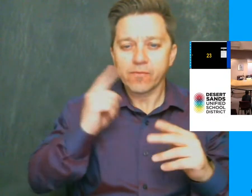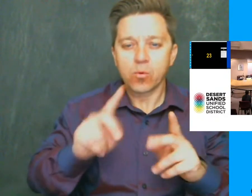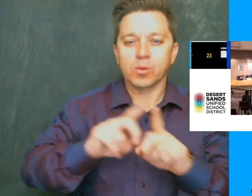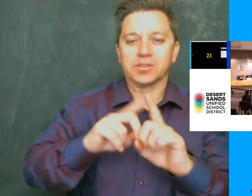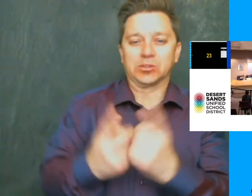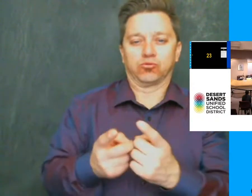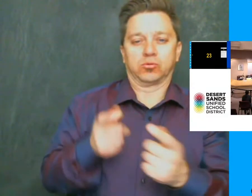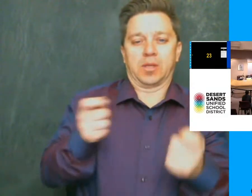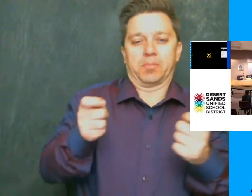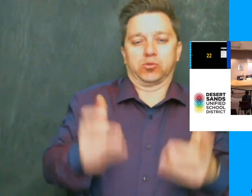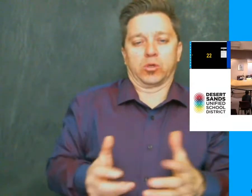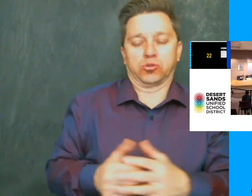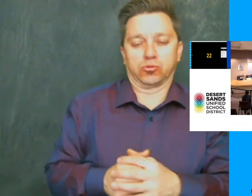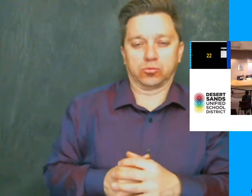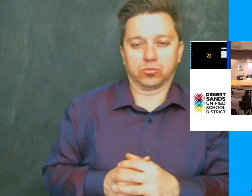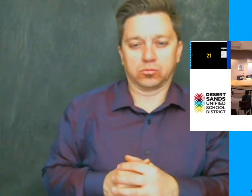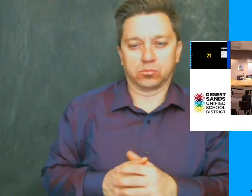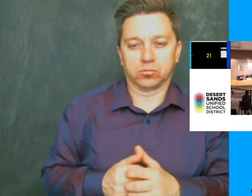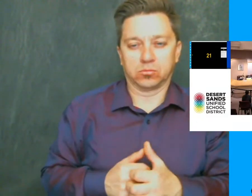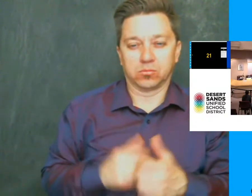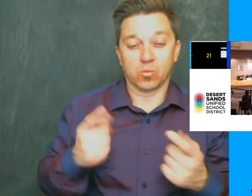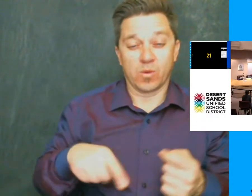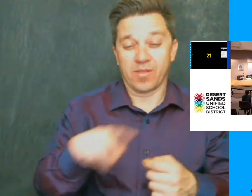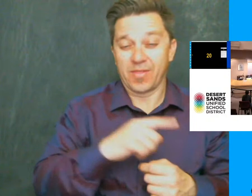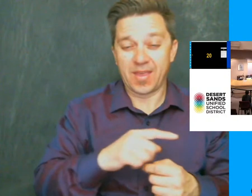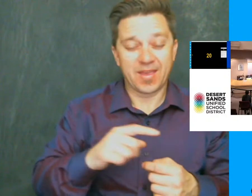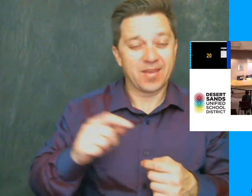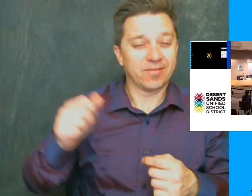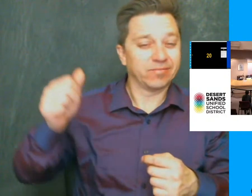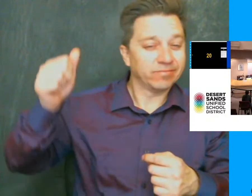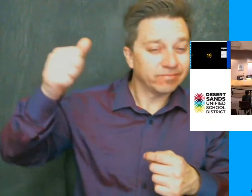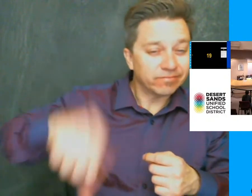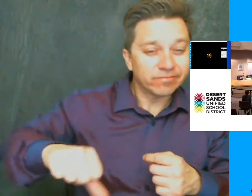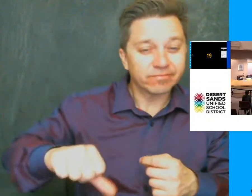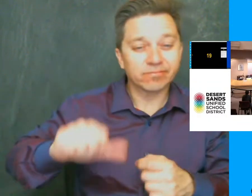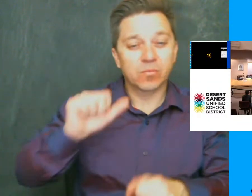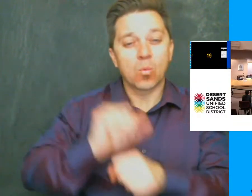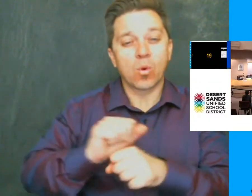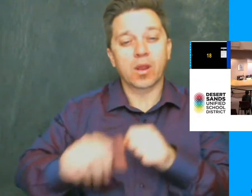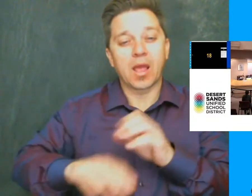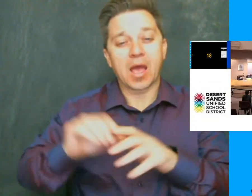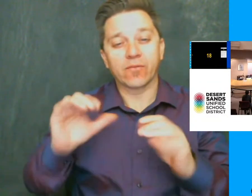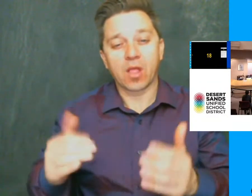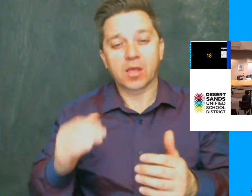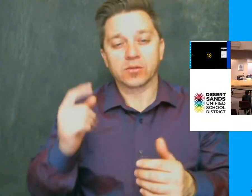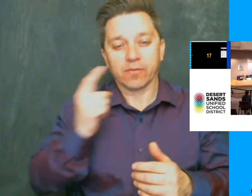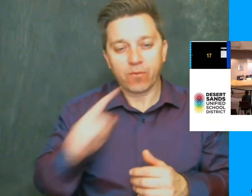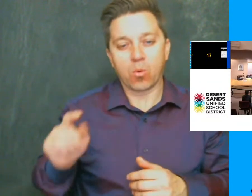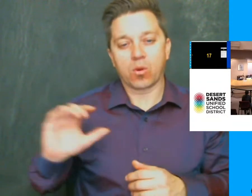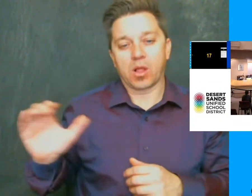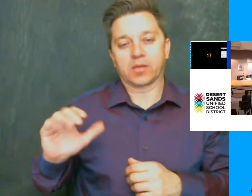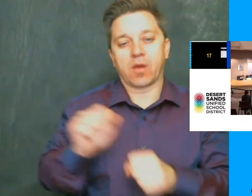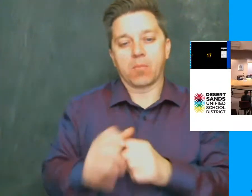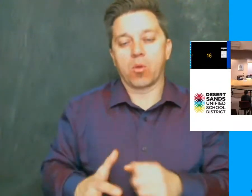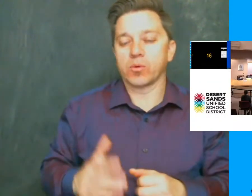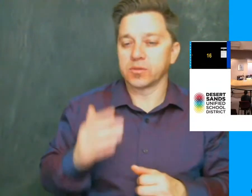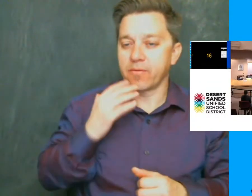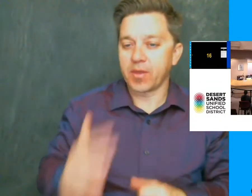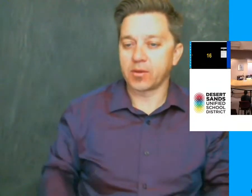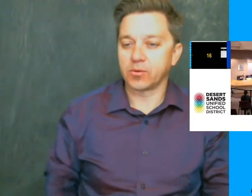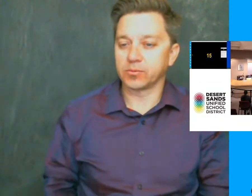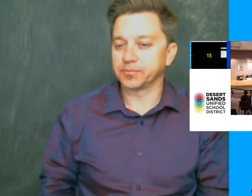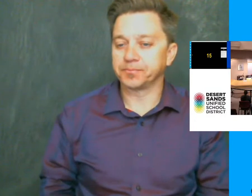district administration when they disapprove working out of class for classified employees? Thank you. Thank